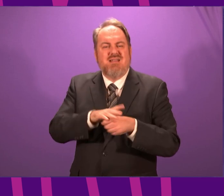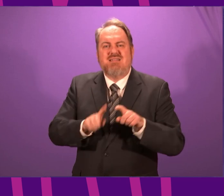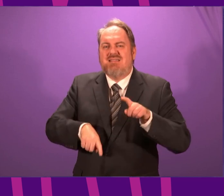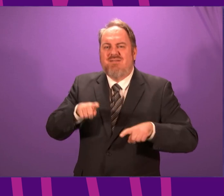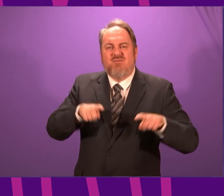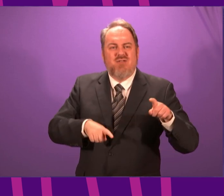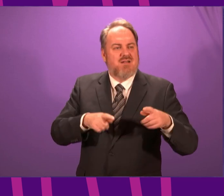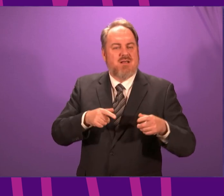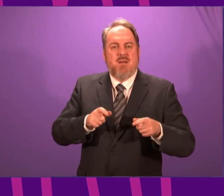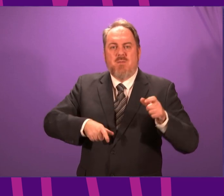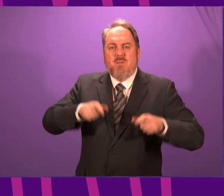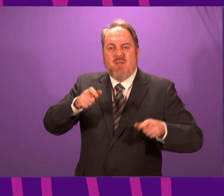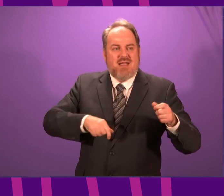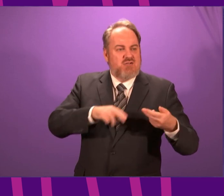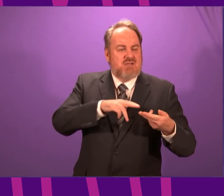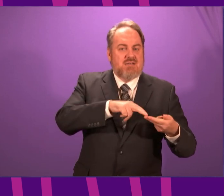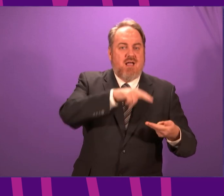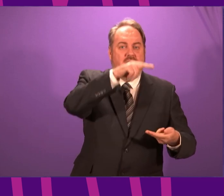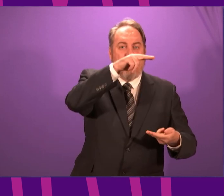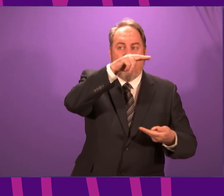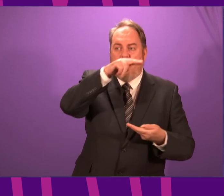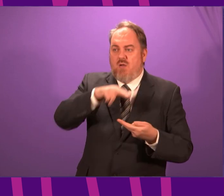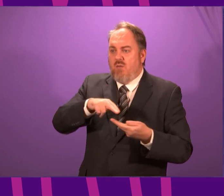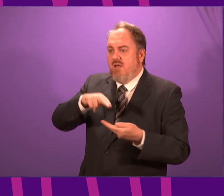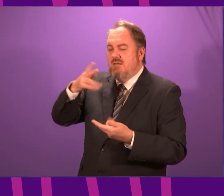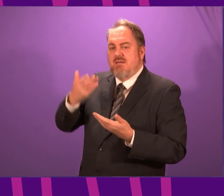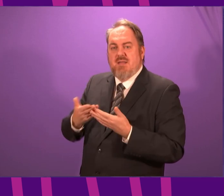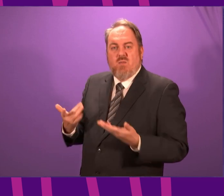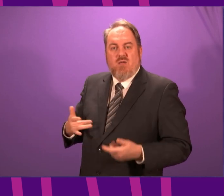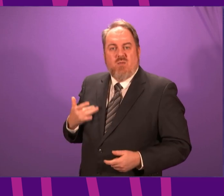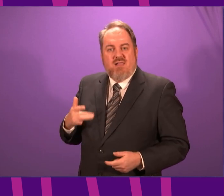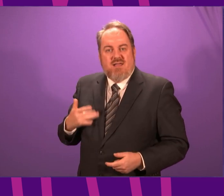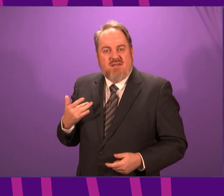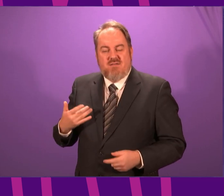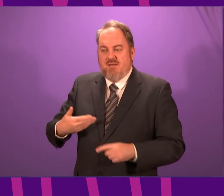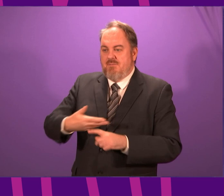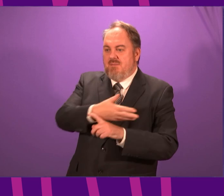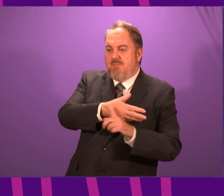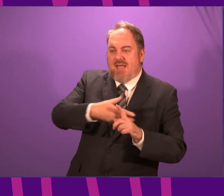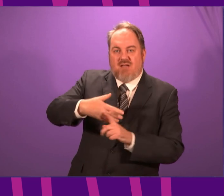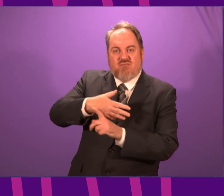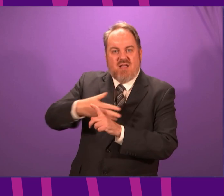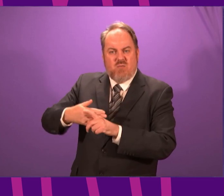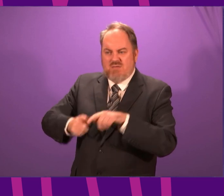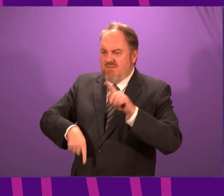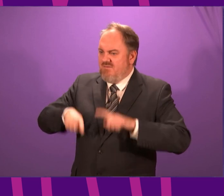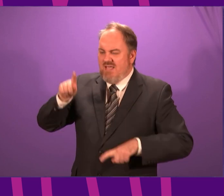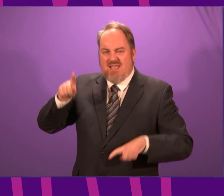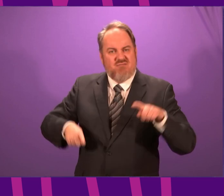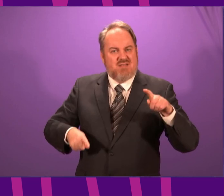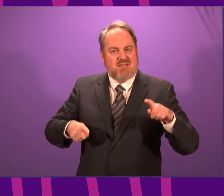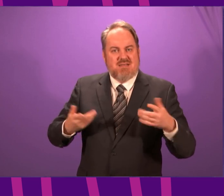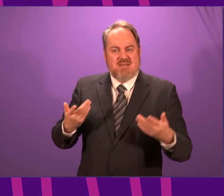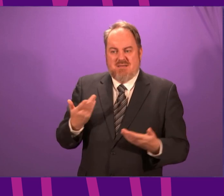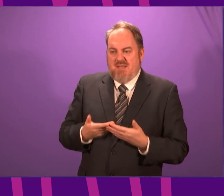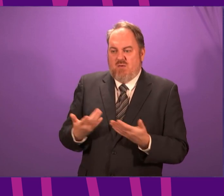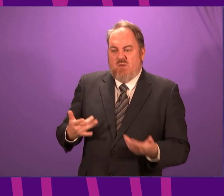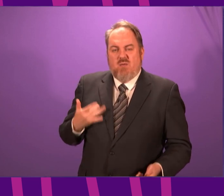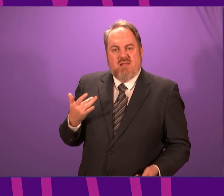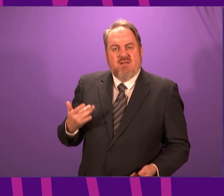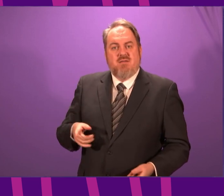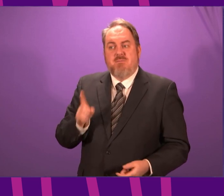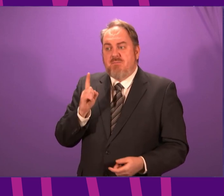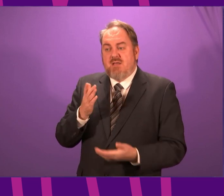virus transmission. But the real test of this framework will not be whether this framework commands the support of the Parliament, but if it commands